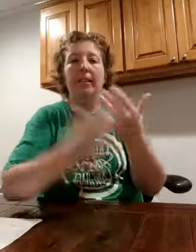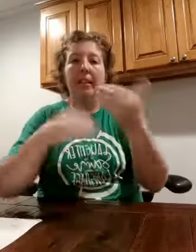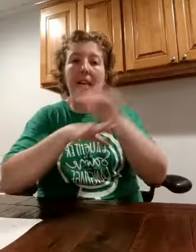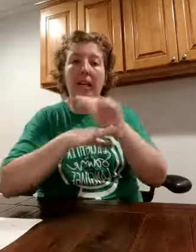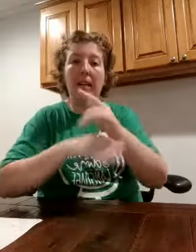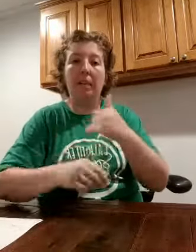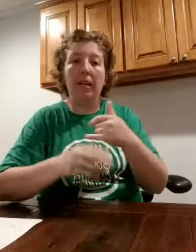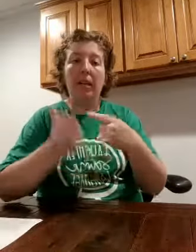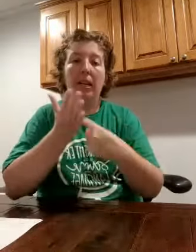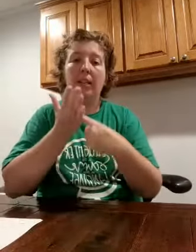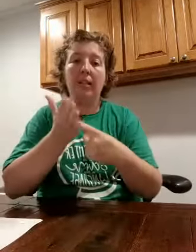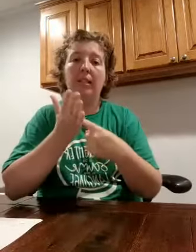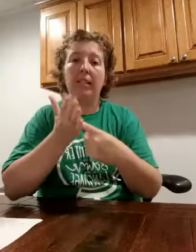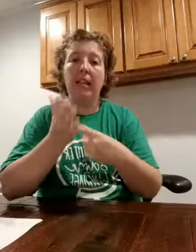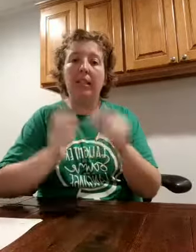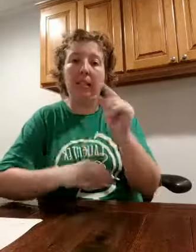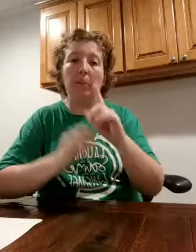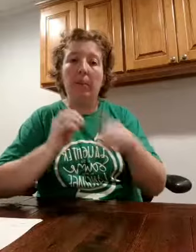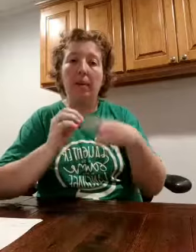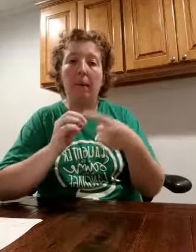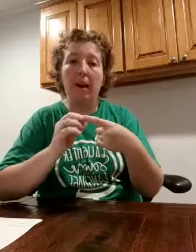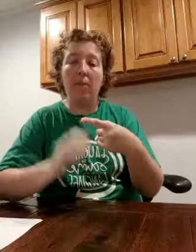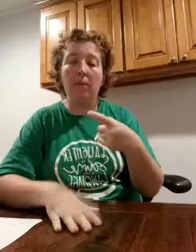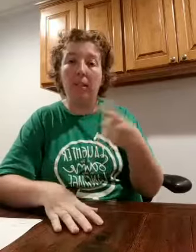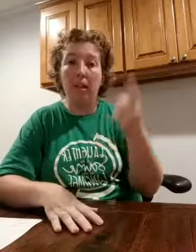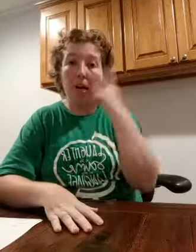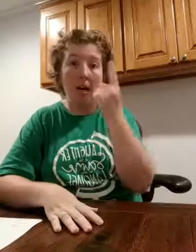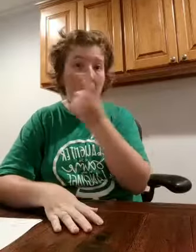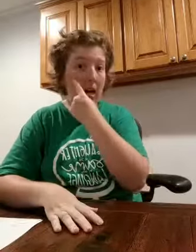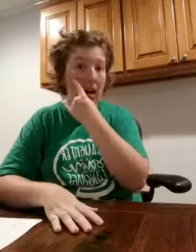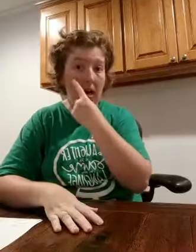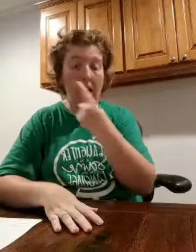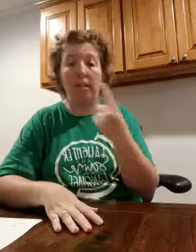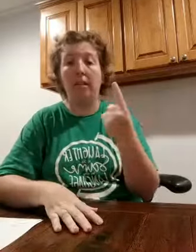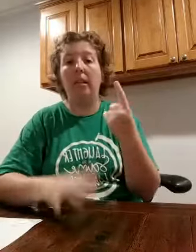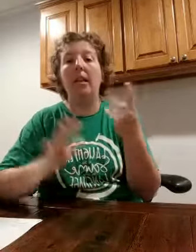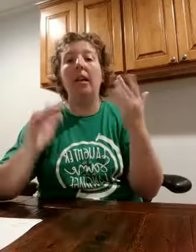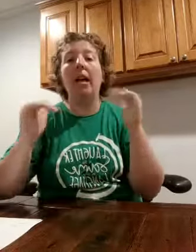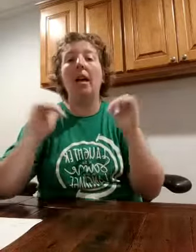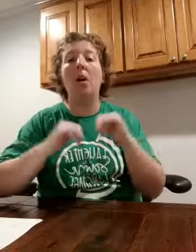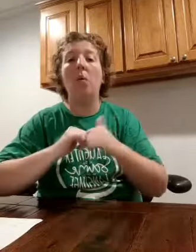Tonight I'm going to discuss a little bit about eyes and how